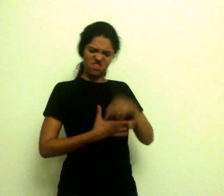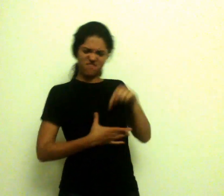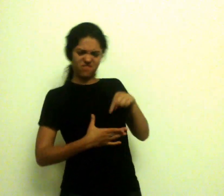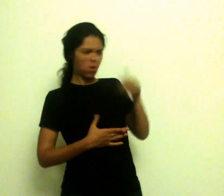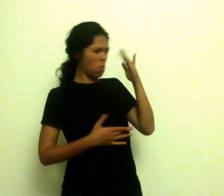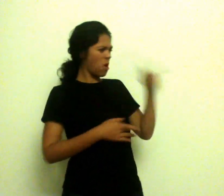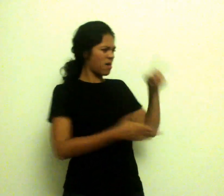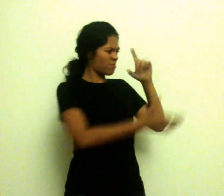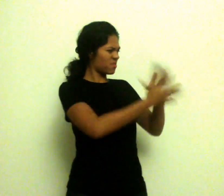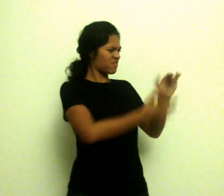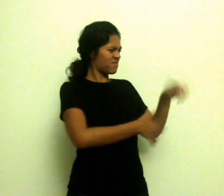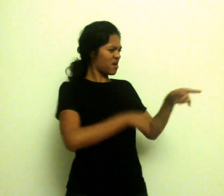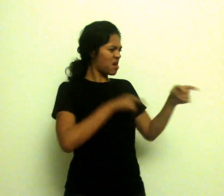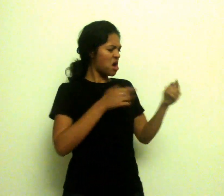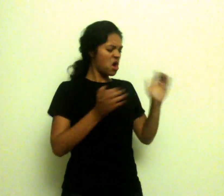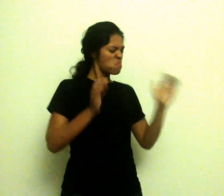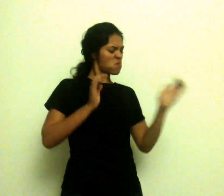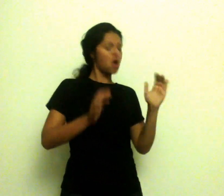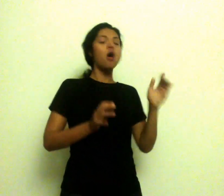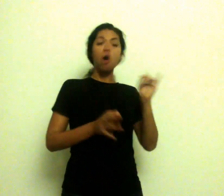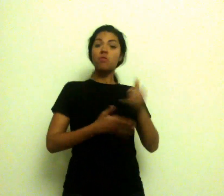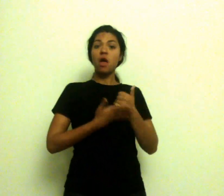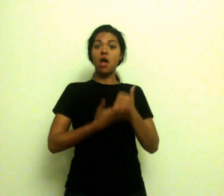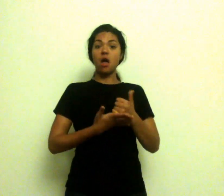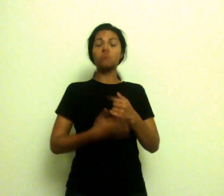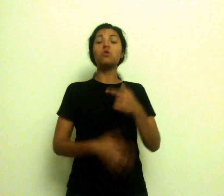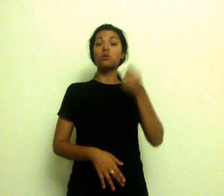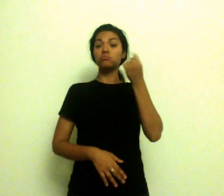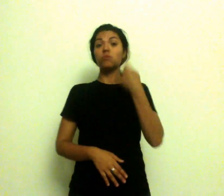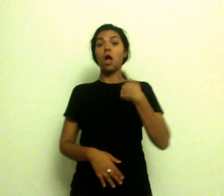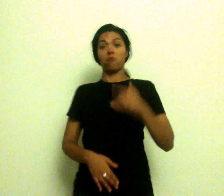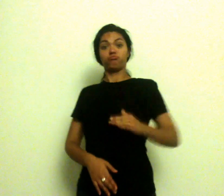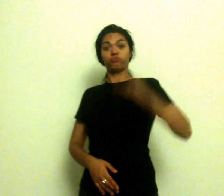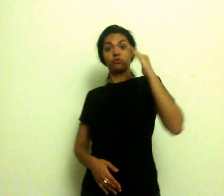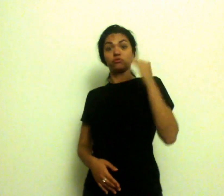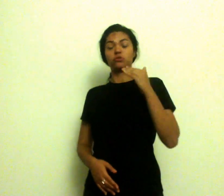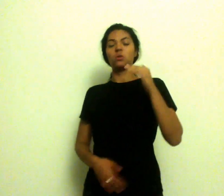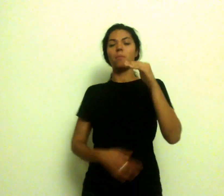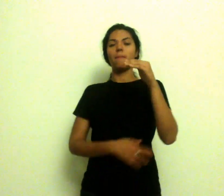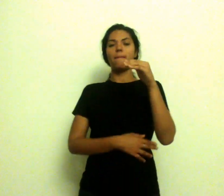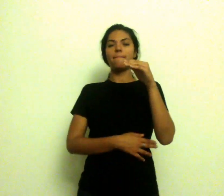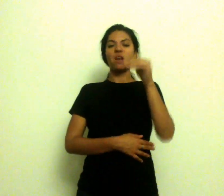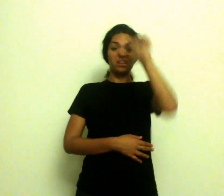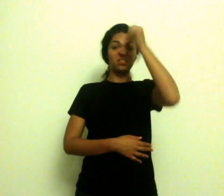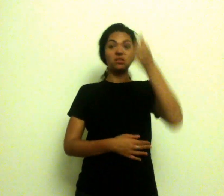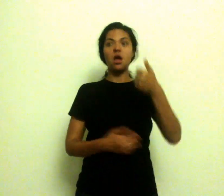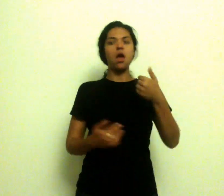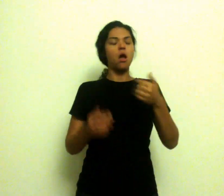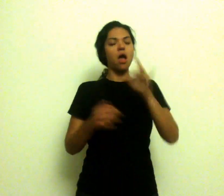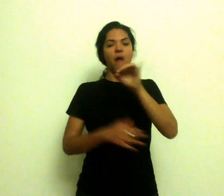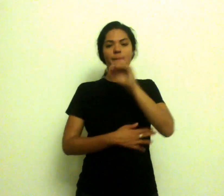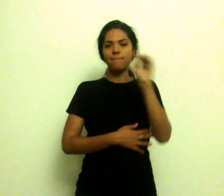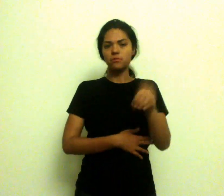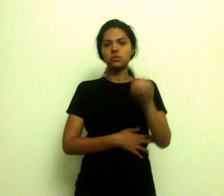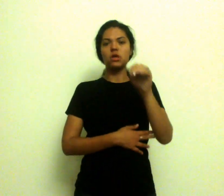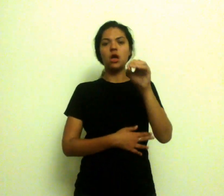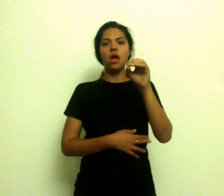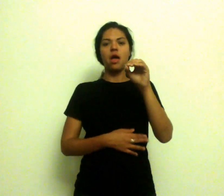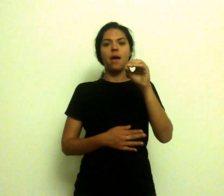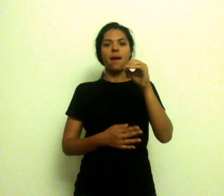it was predominantly Hindu. 80% of India is Hindu, 10% Muslim. Then you've got the Sikhs, the Buddhists, the Jains, the